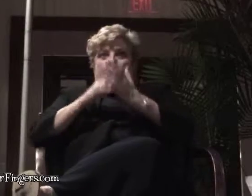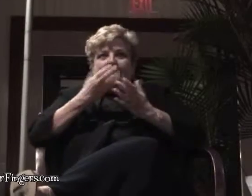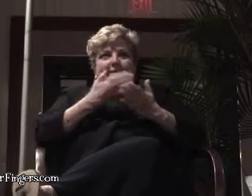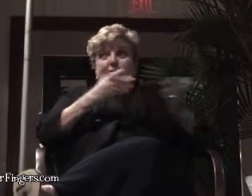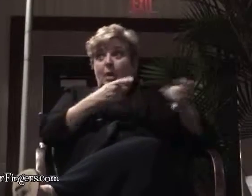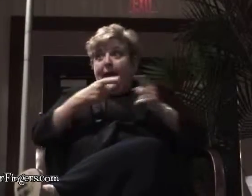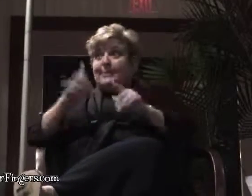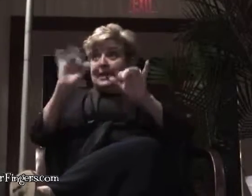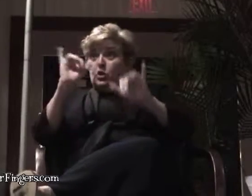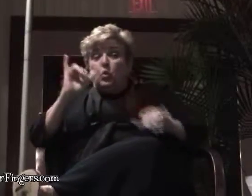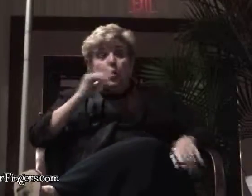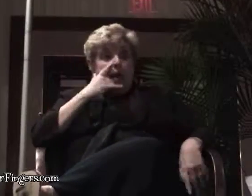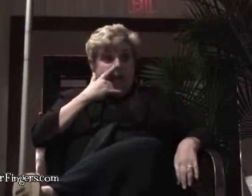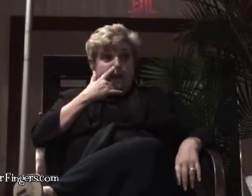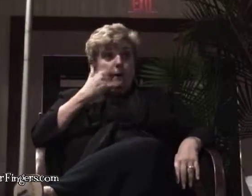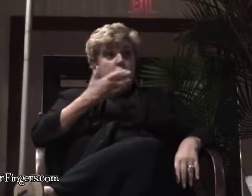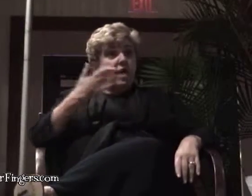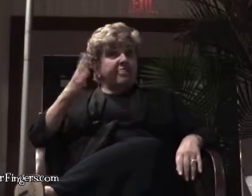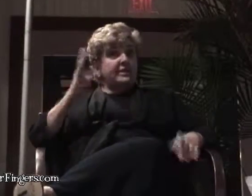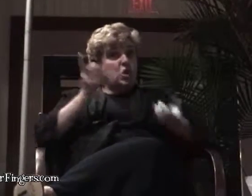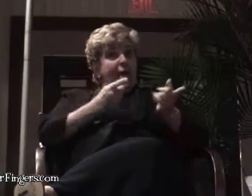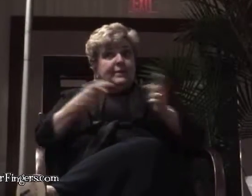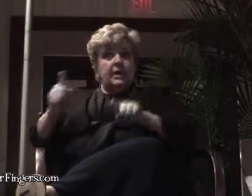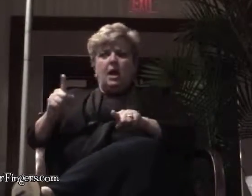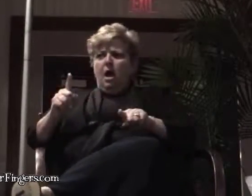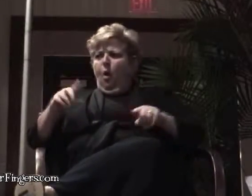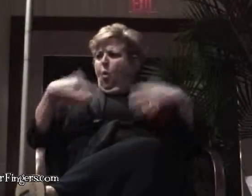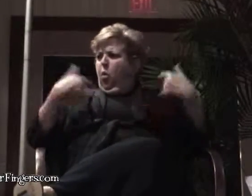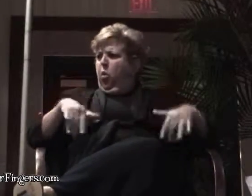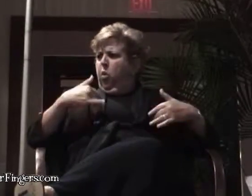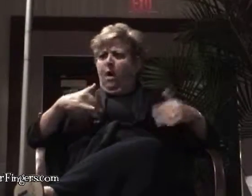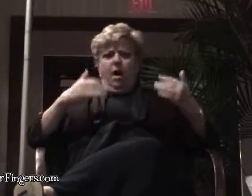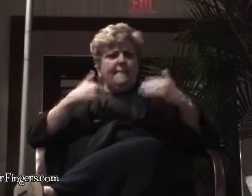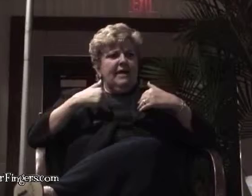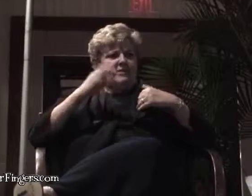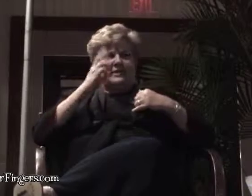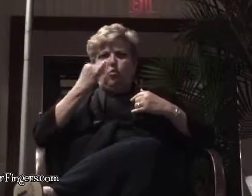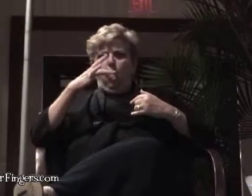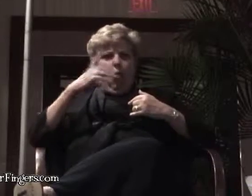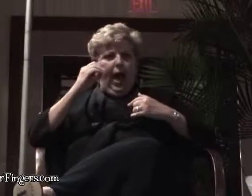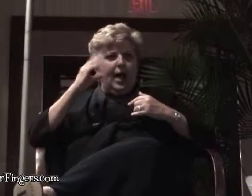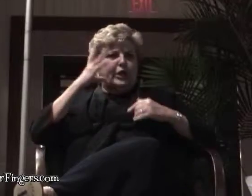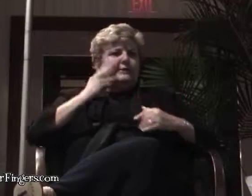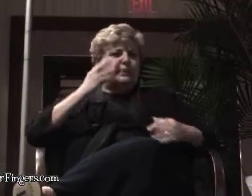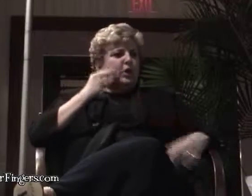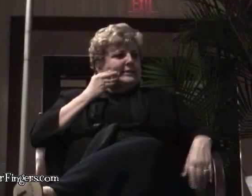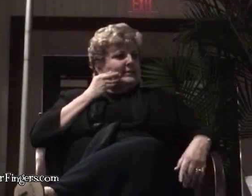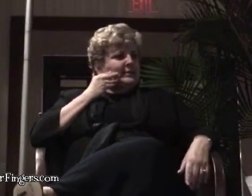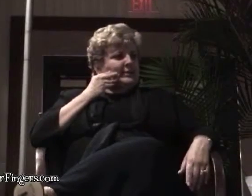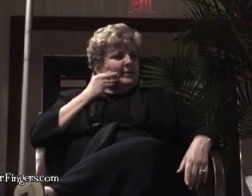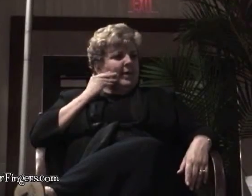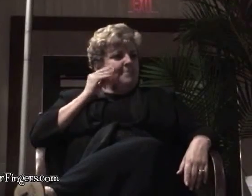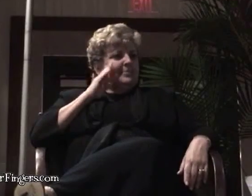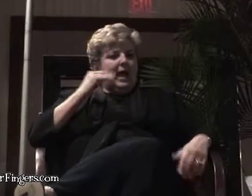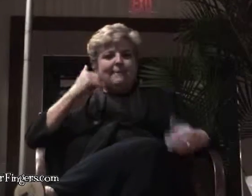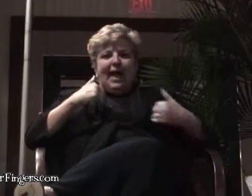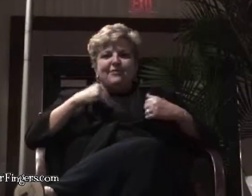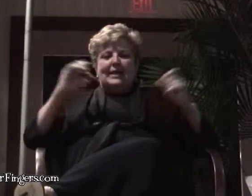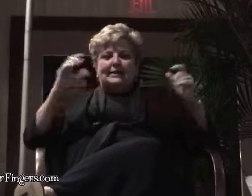Things are happening. I mean, I'm having all these wild experiences. Now, we're going to have a spiritual awakening as a result of these steps, but I've